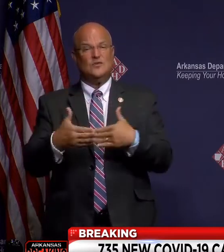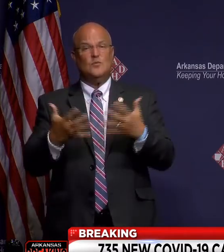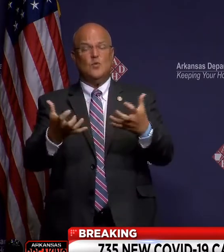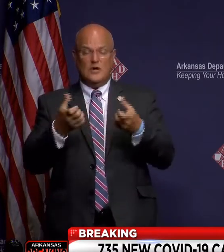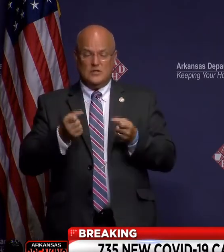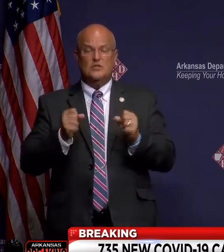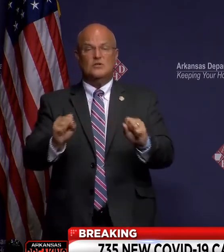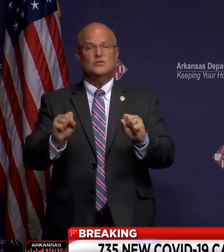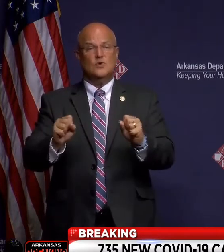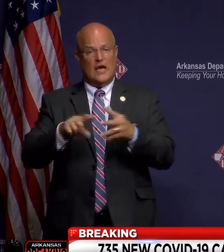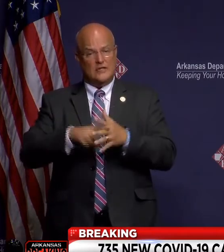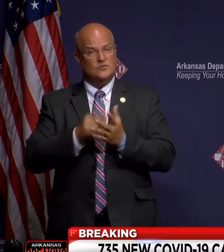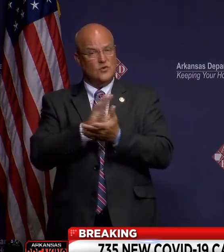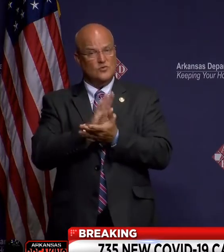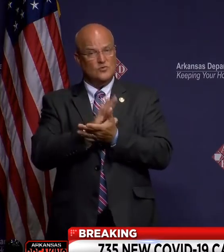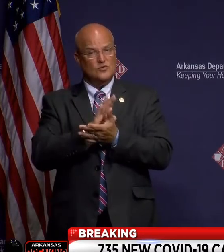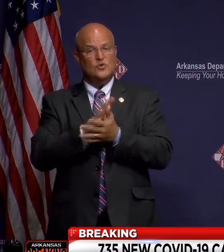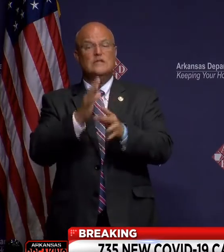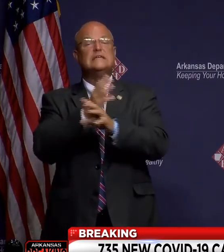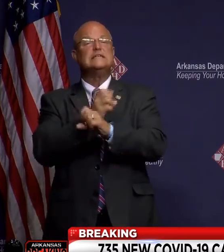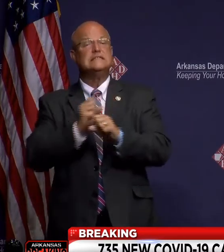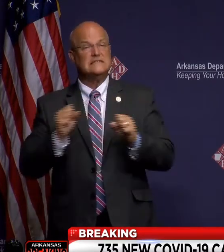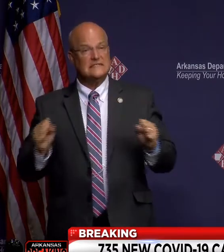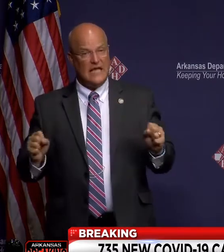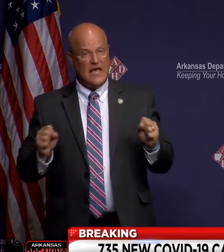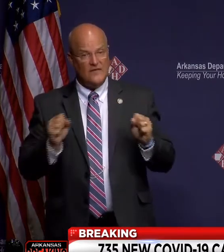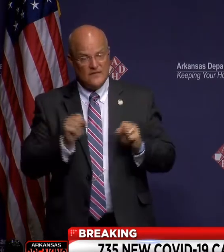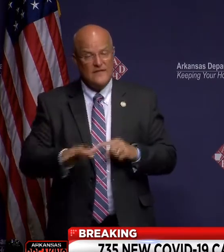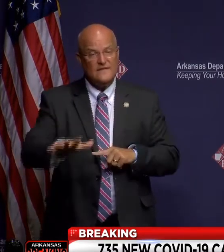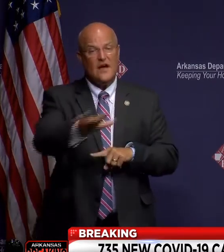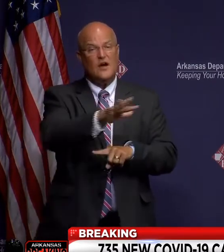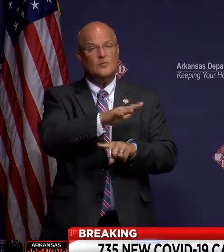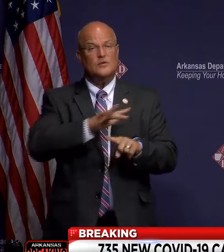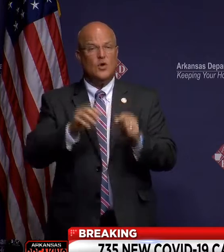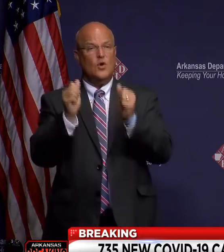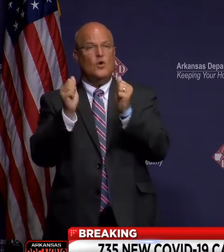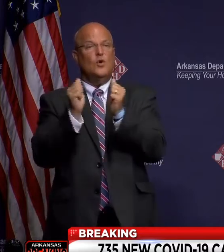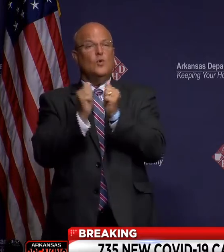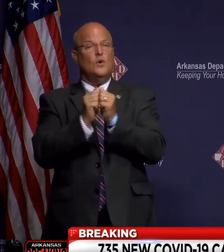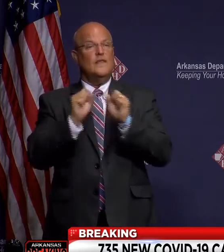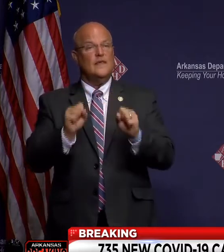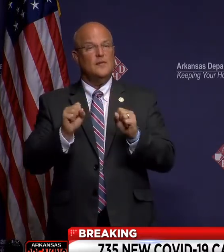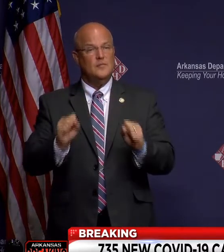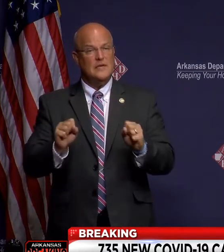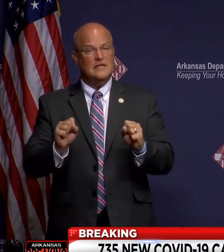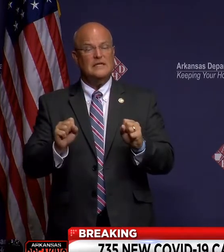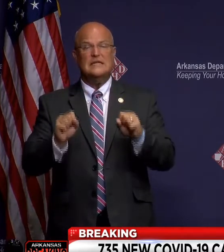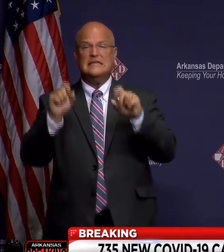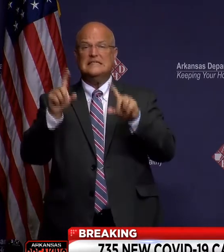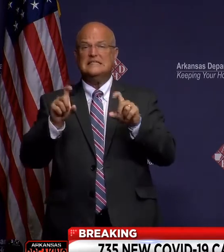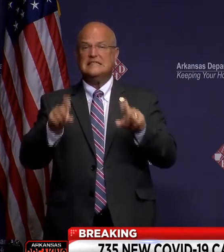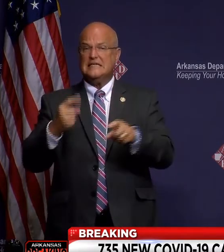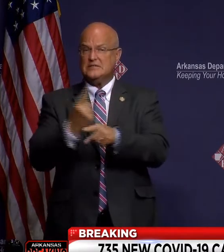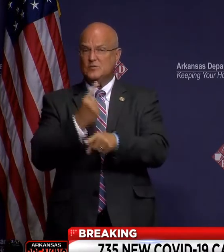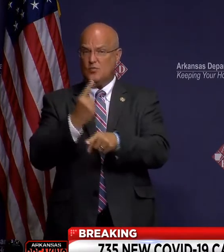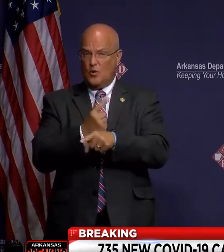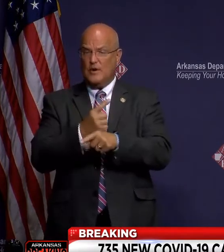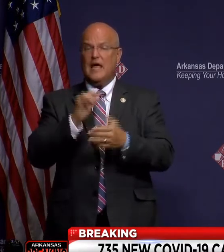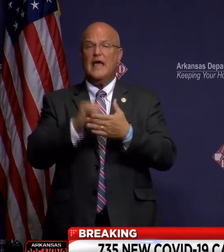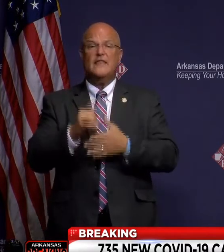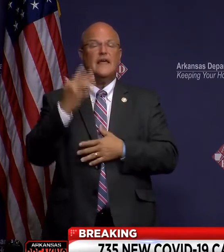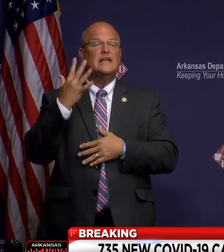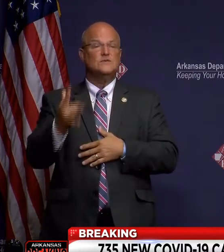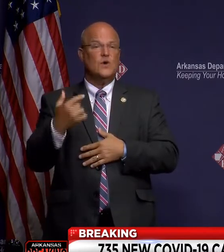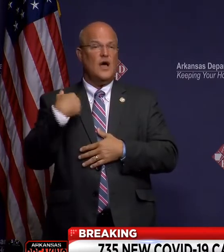to try to start school in a safe environment with the ability to test appropriately, and that's why